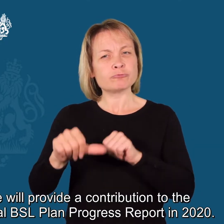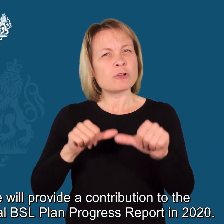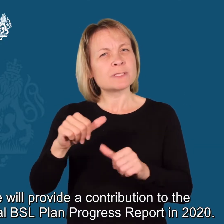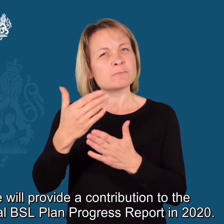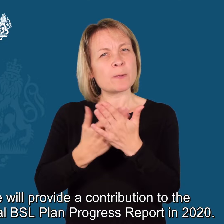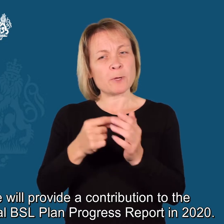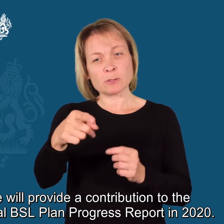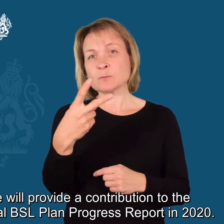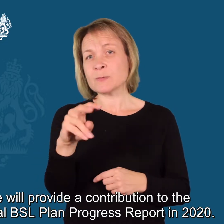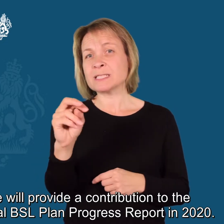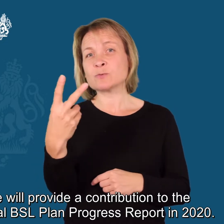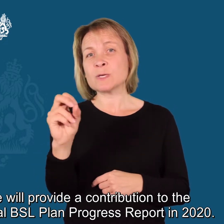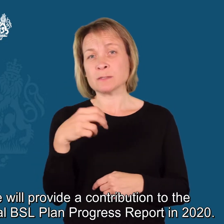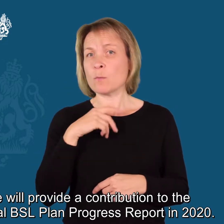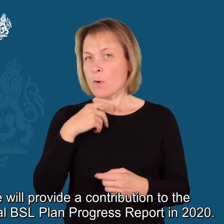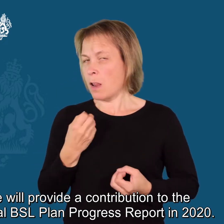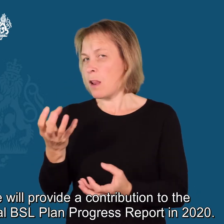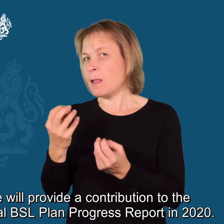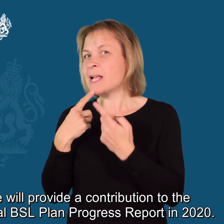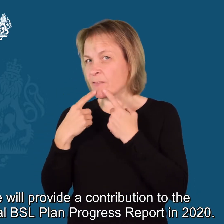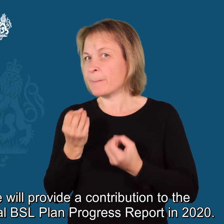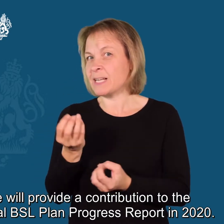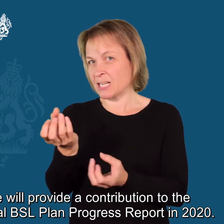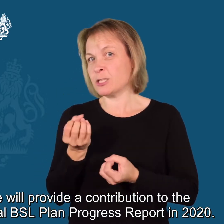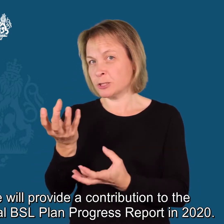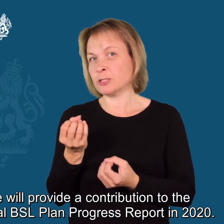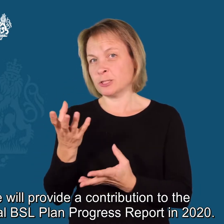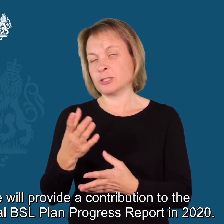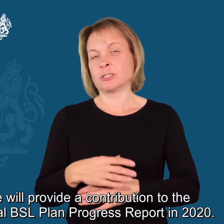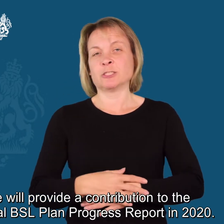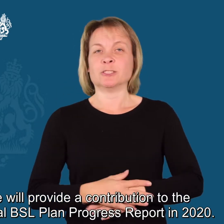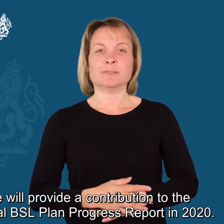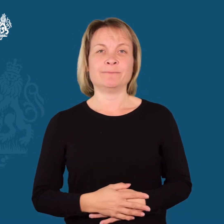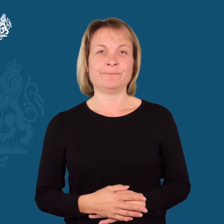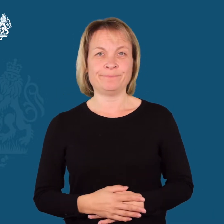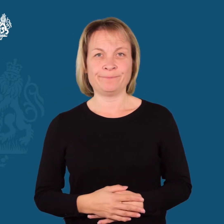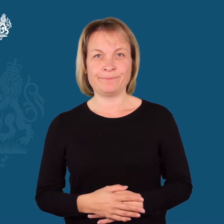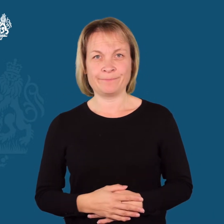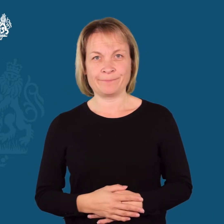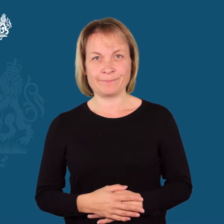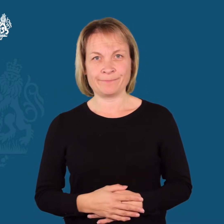We will provide a contribution to the National BSL Plan Progress Report in 2020.